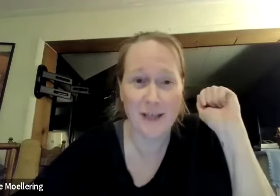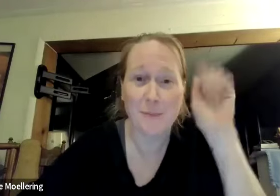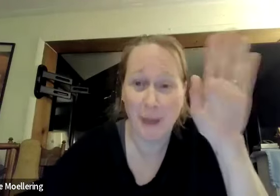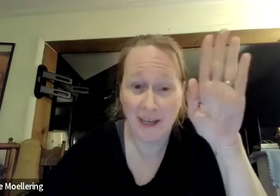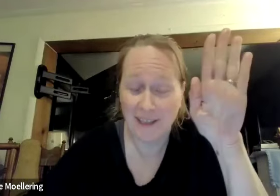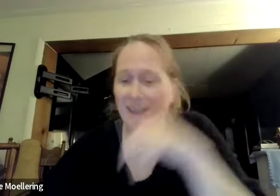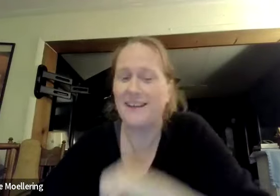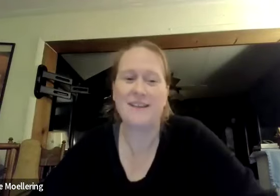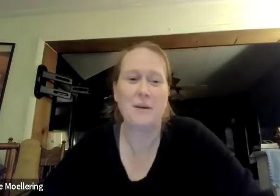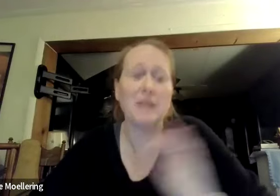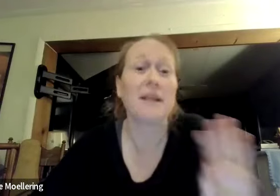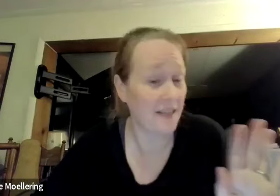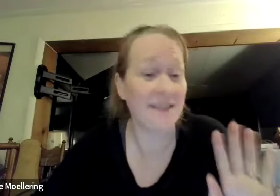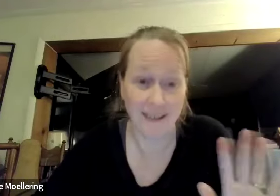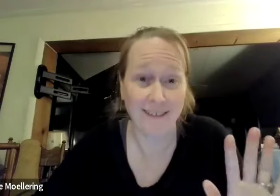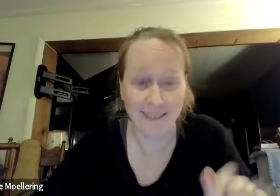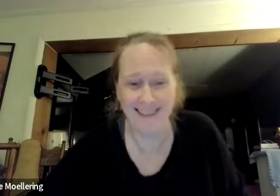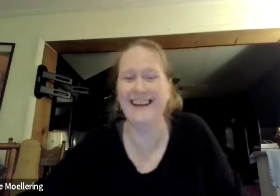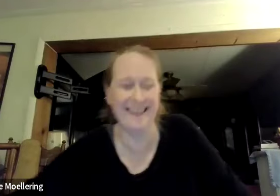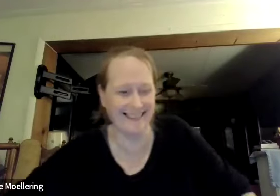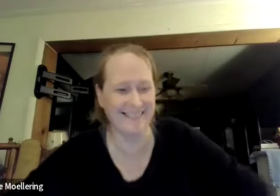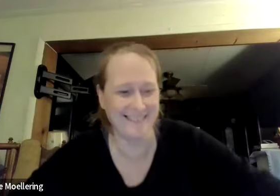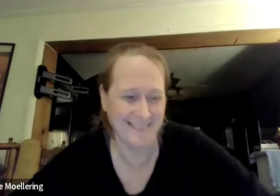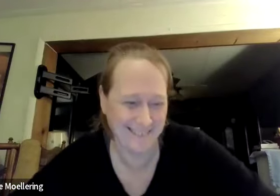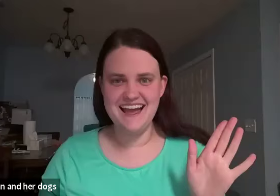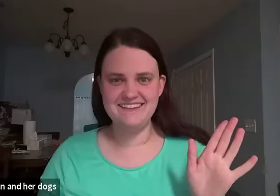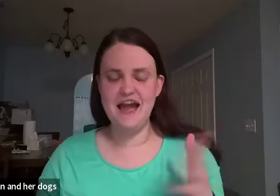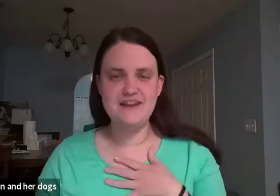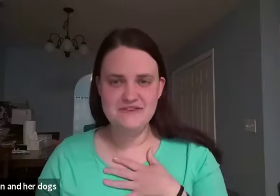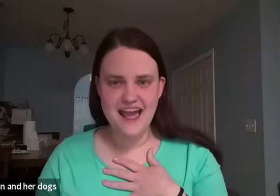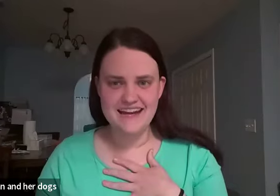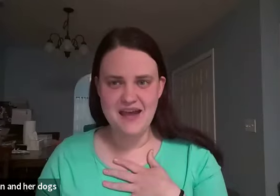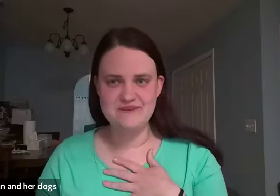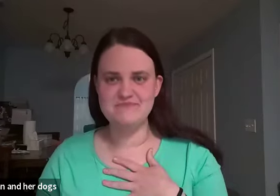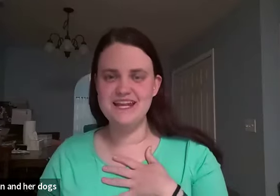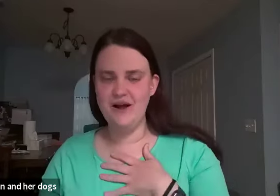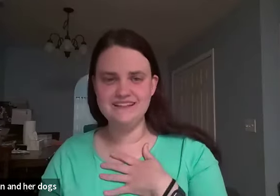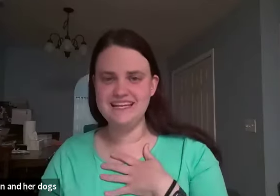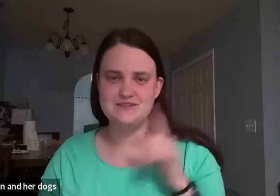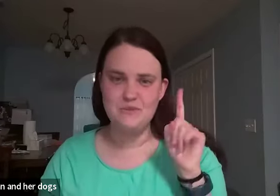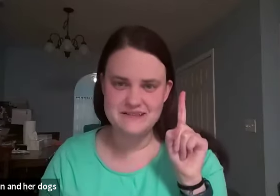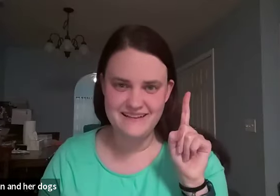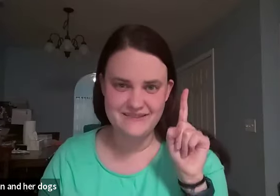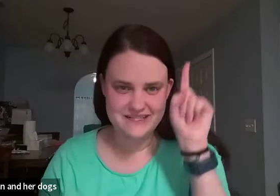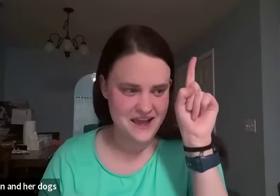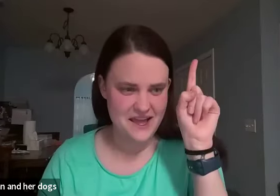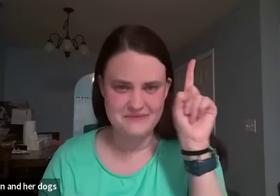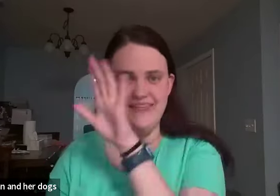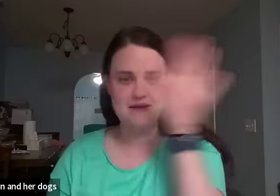class, but I'm gonna let that stand. Yeah, exactly. I've never had it happen, but all it takes is one time, and then